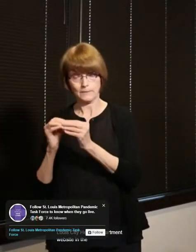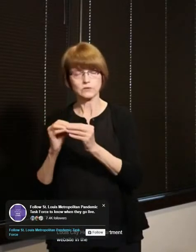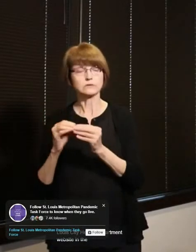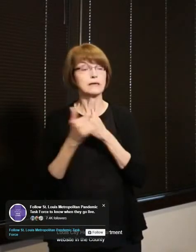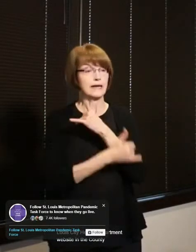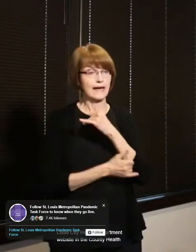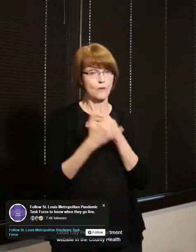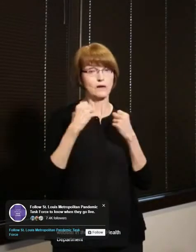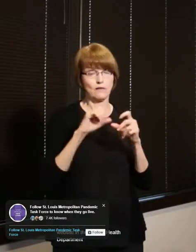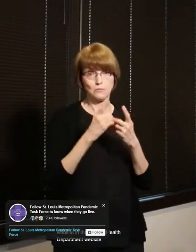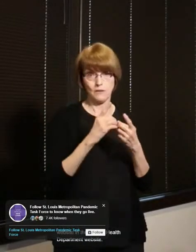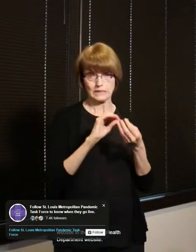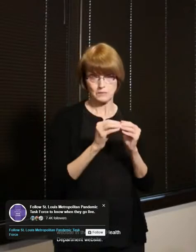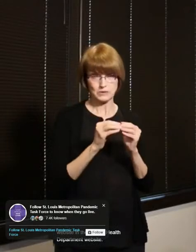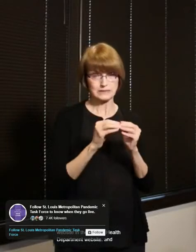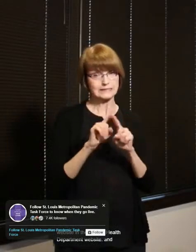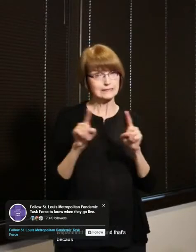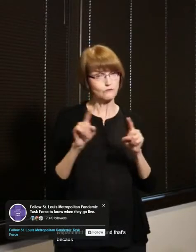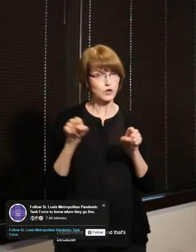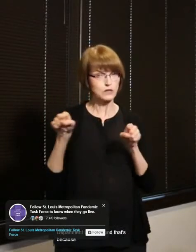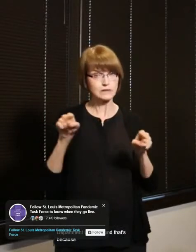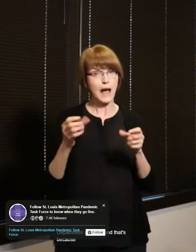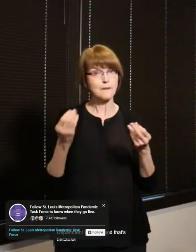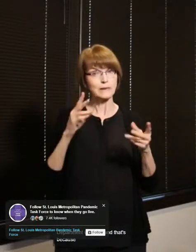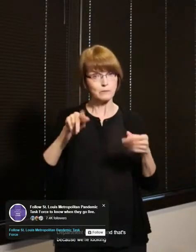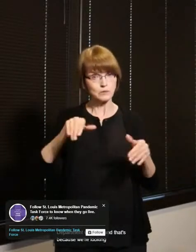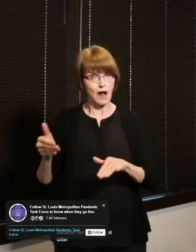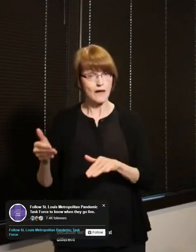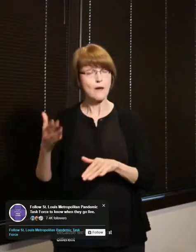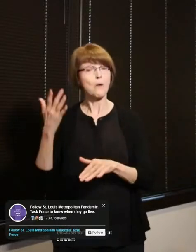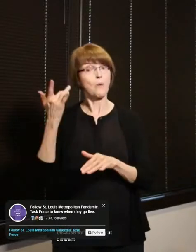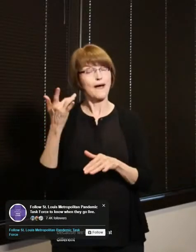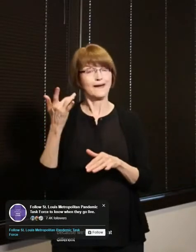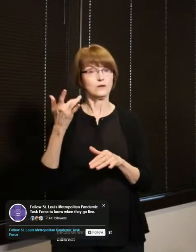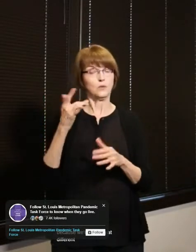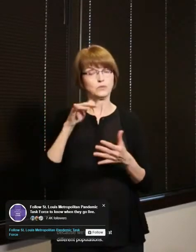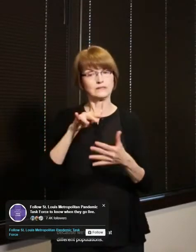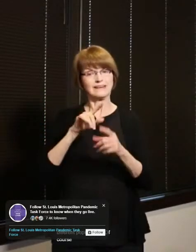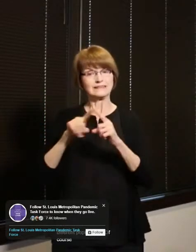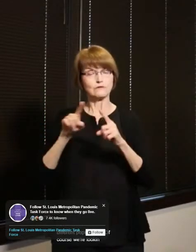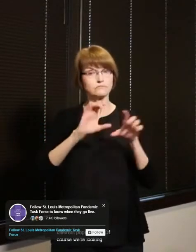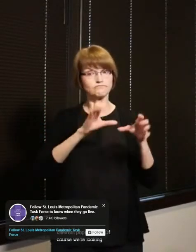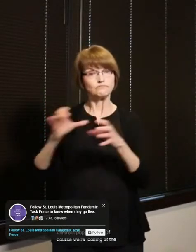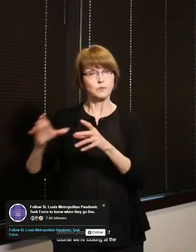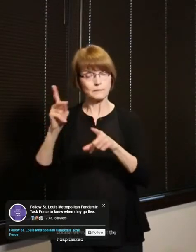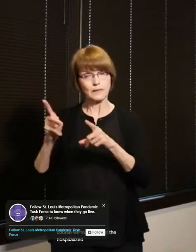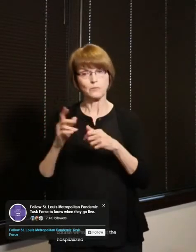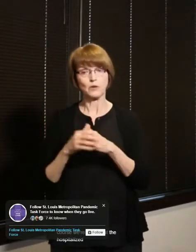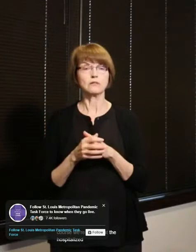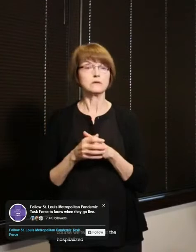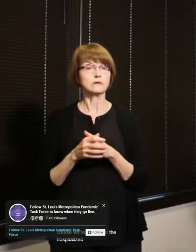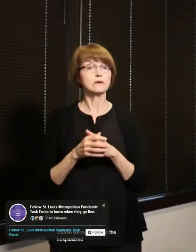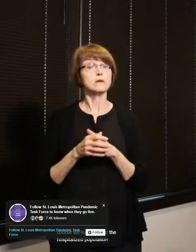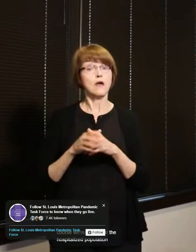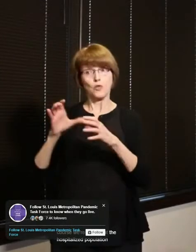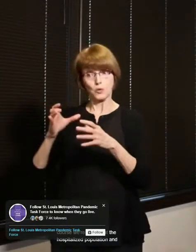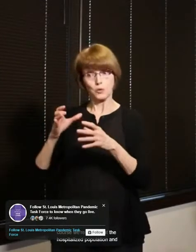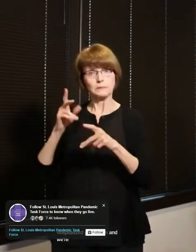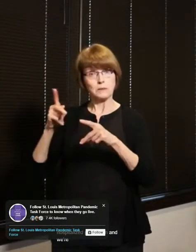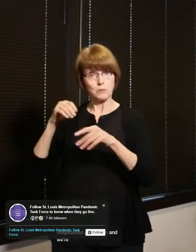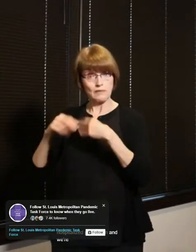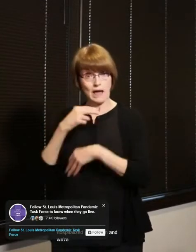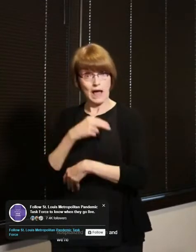Health Department website. And that's because we're looking at different populations. Of course, we're looking at the hospitalized population, and we're